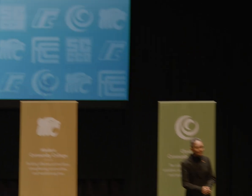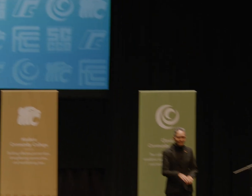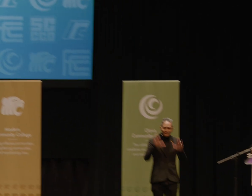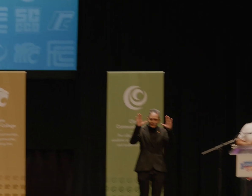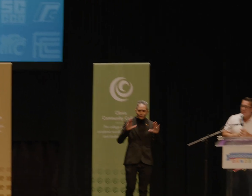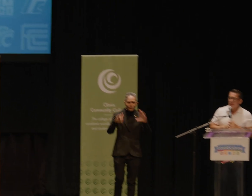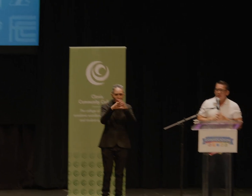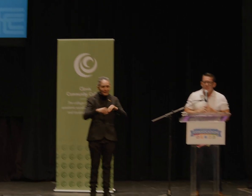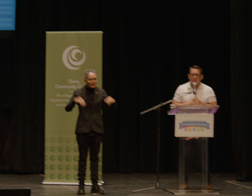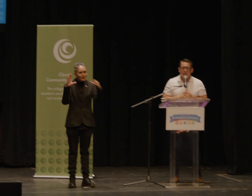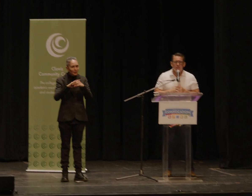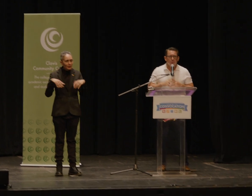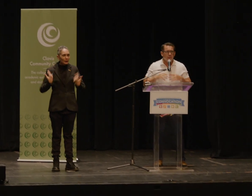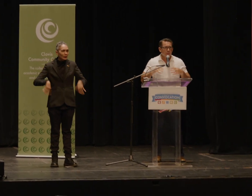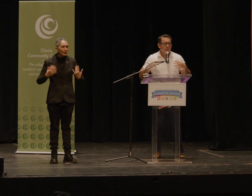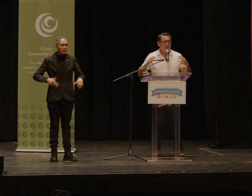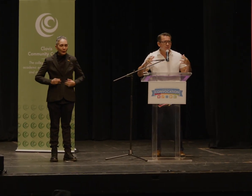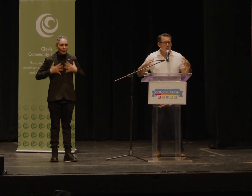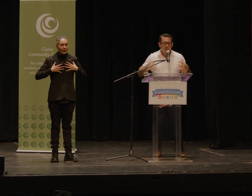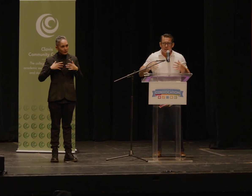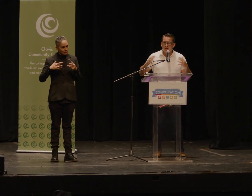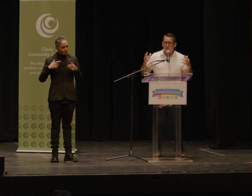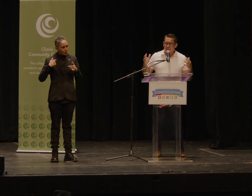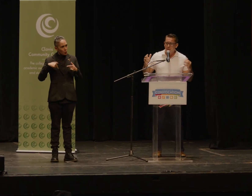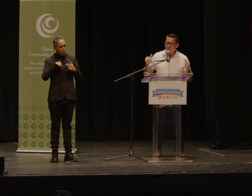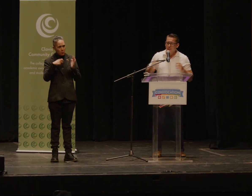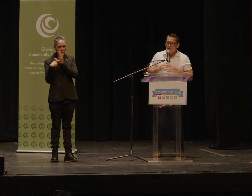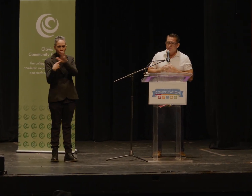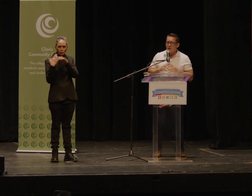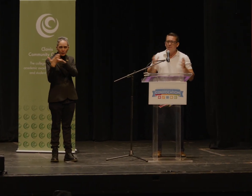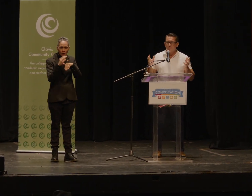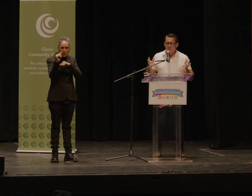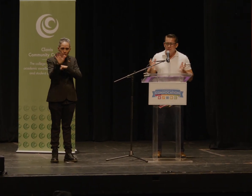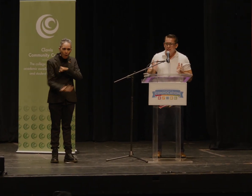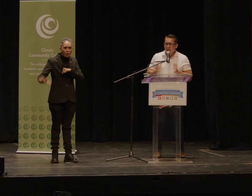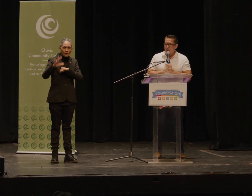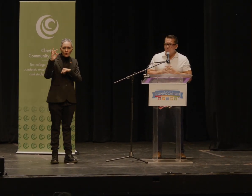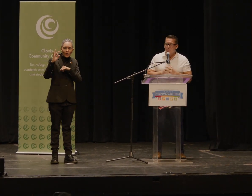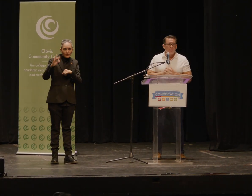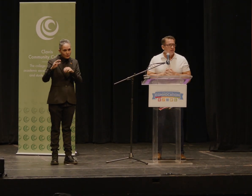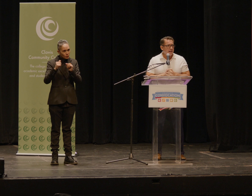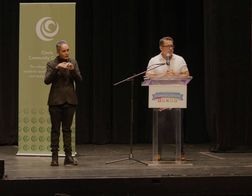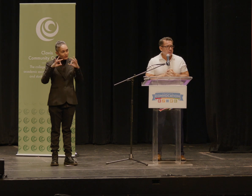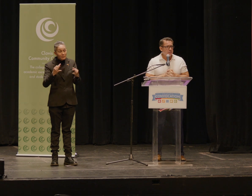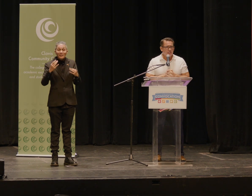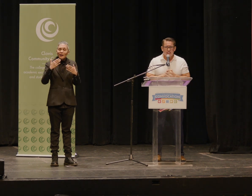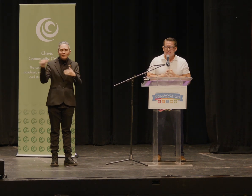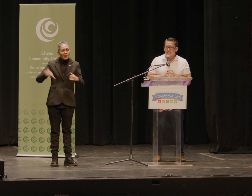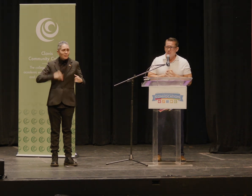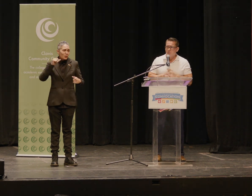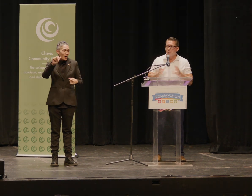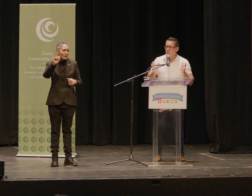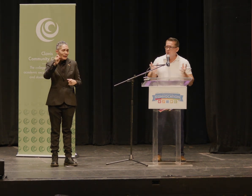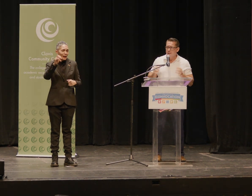great story, a story that we're trying to duplicate all over the county with all of our families. So proud of Ashley. She